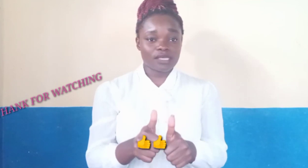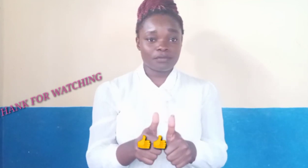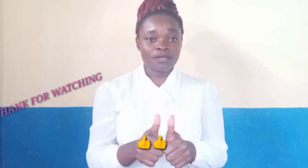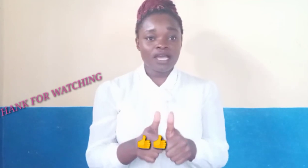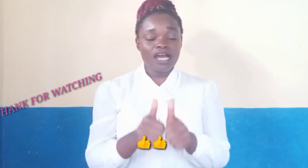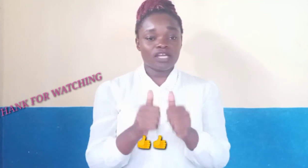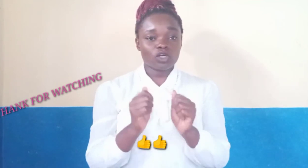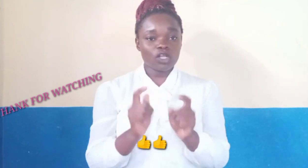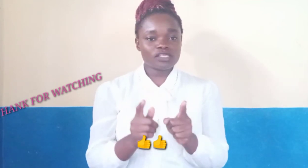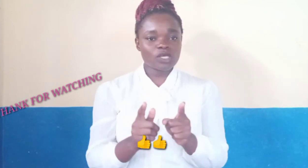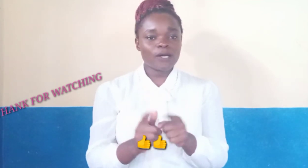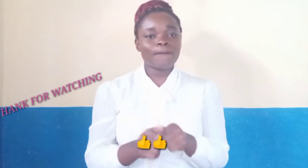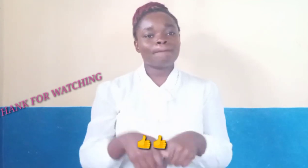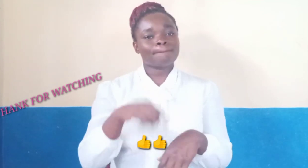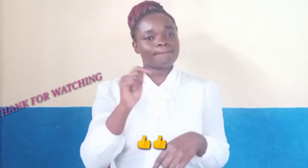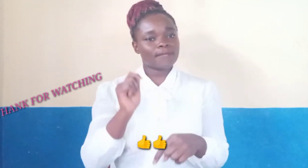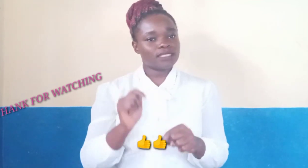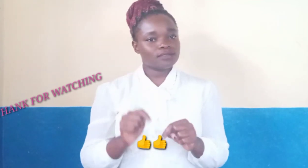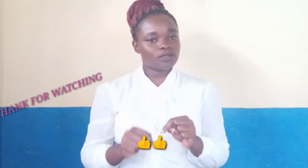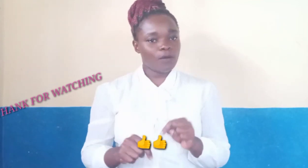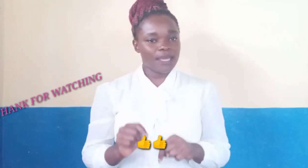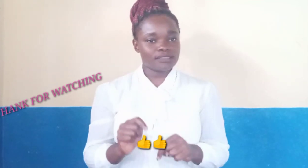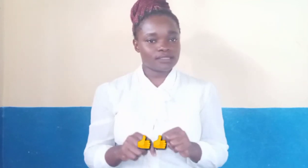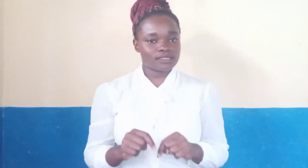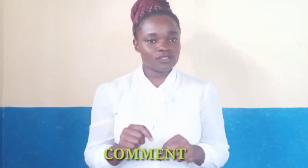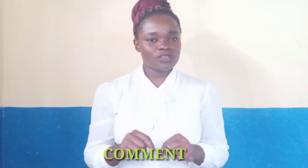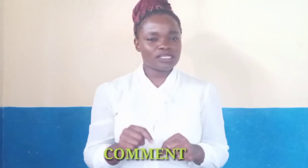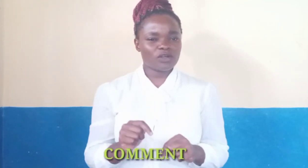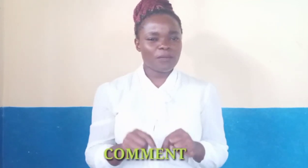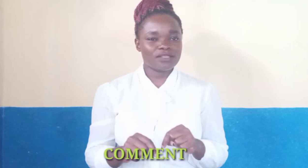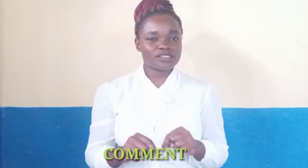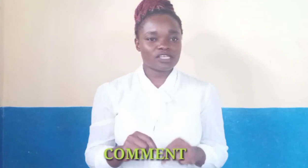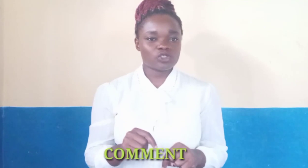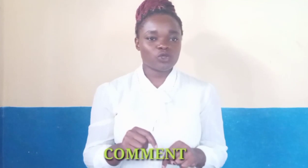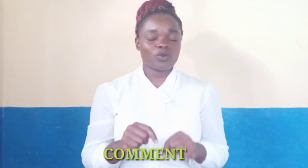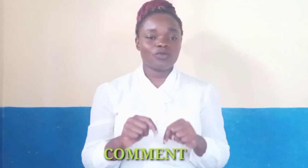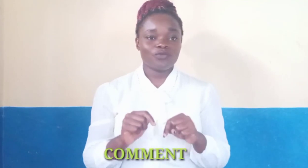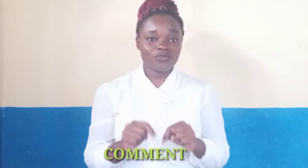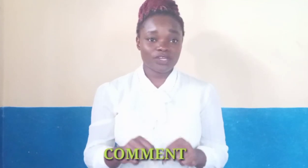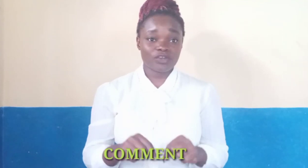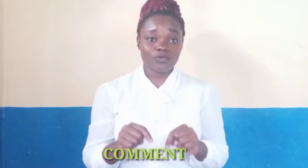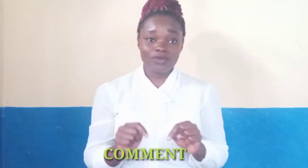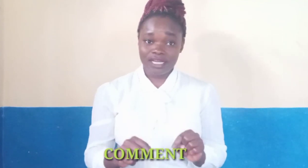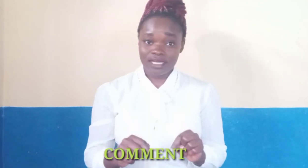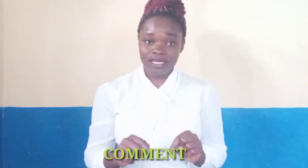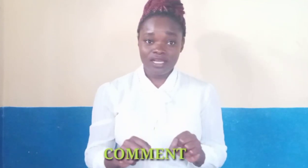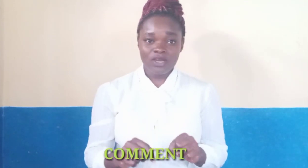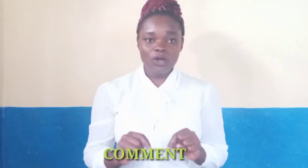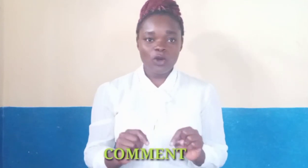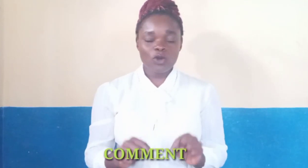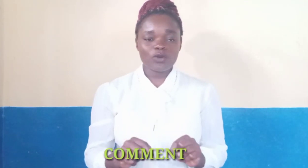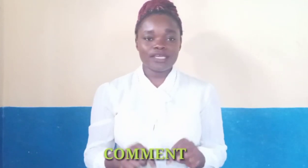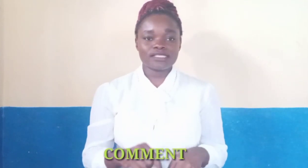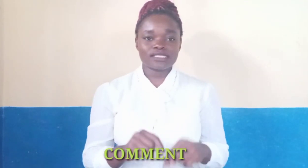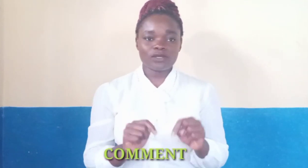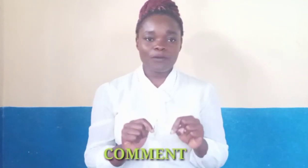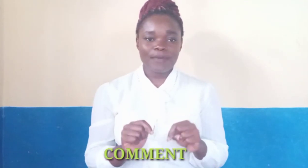up. And also, comment. Use the comment section very well. Always